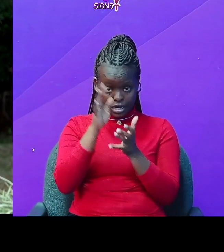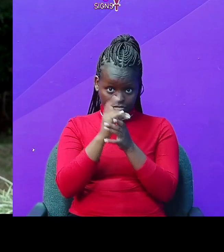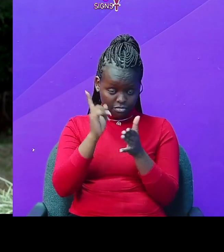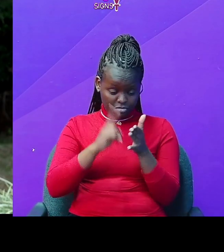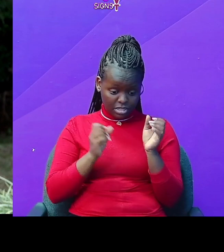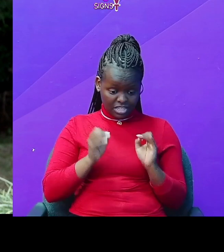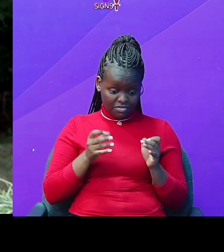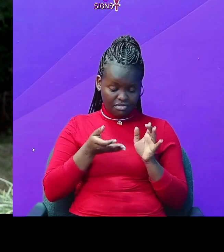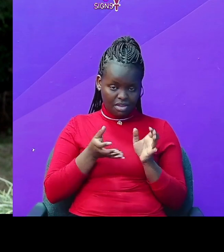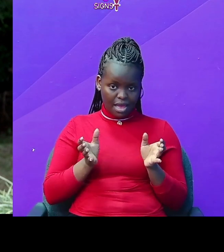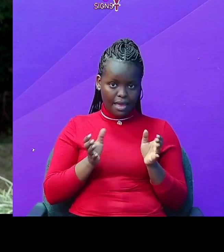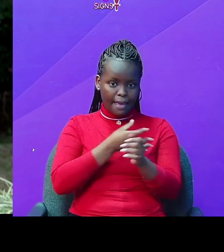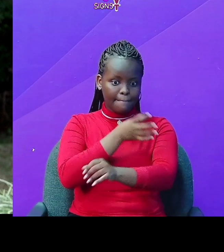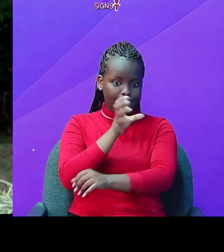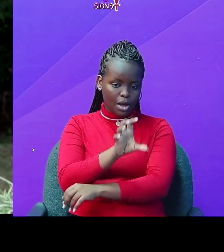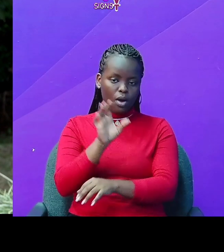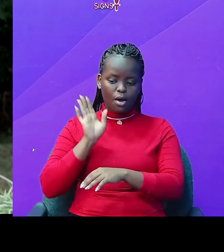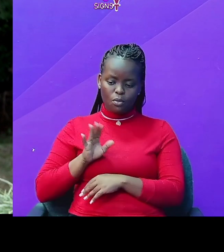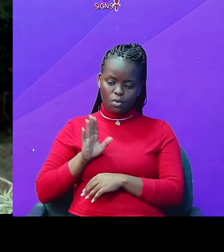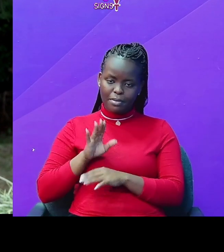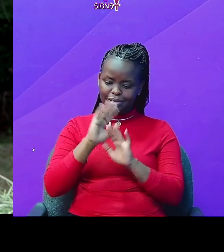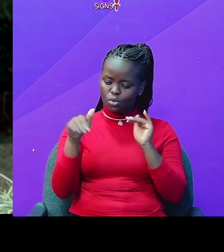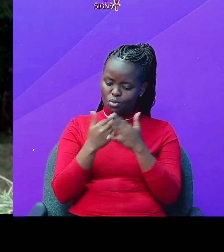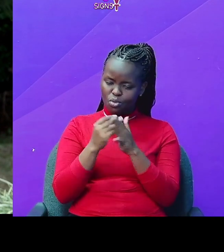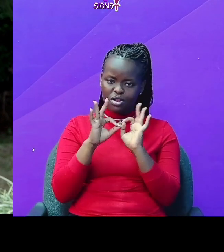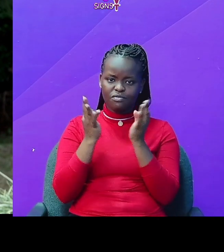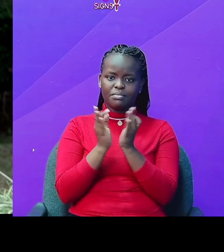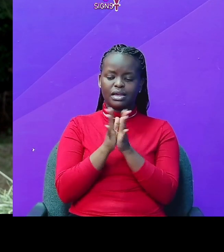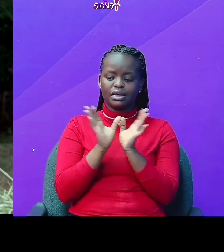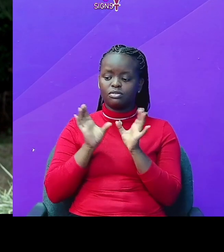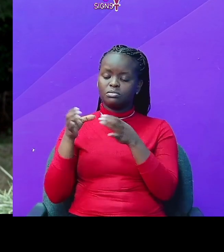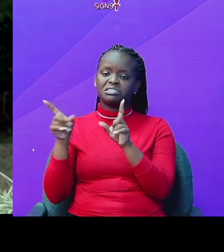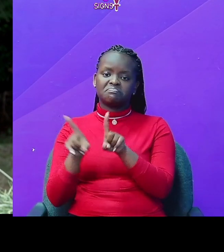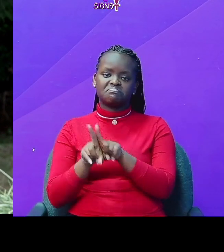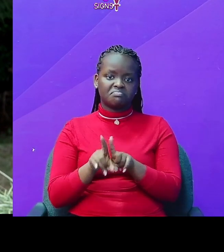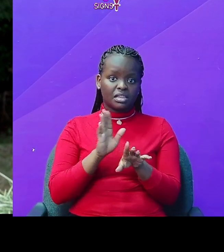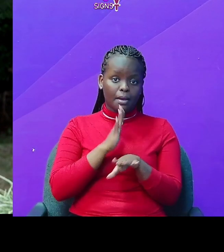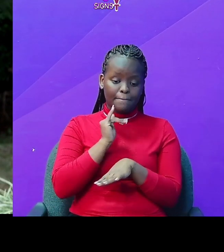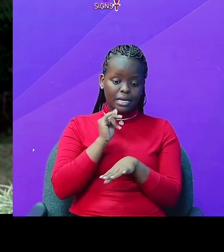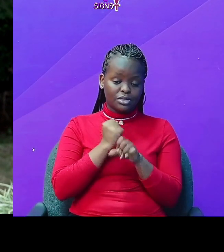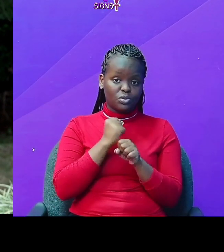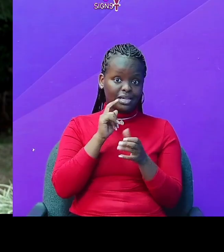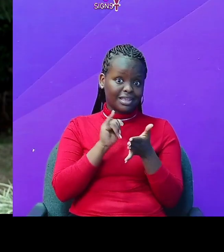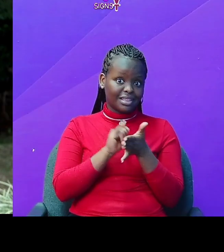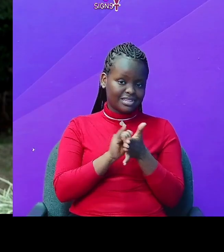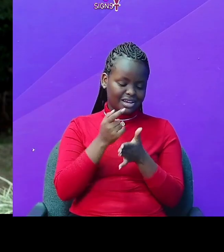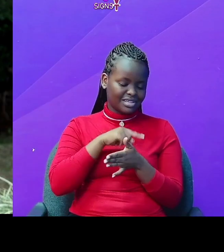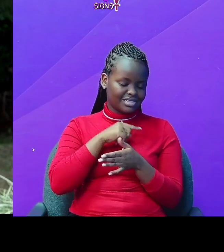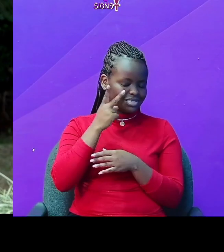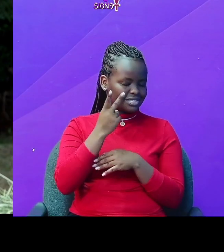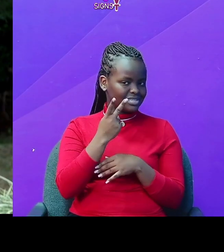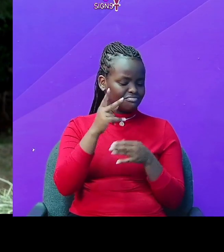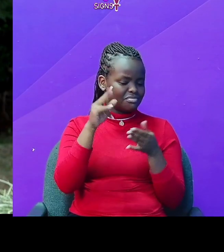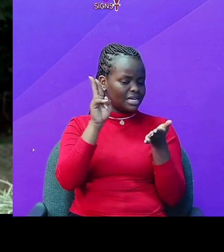a mother, you will empower the whole family and the whole community. So by doing that, we already seen results. We have seen